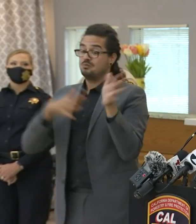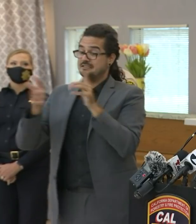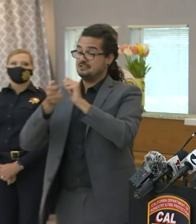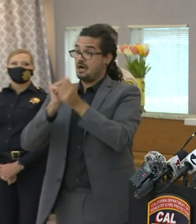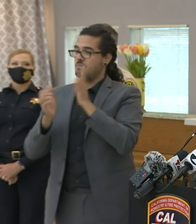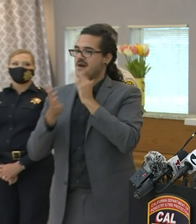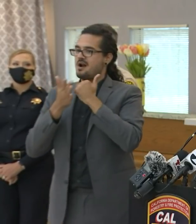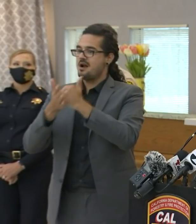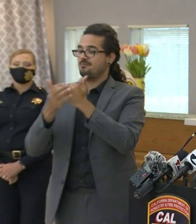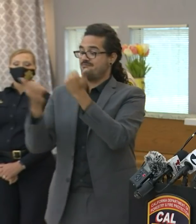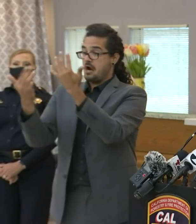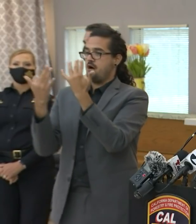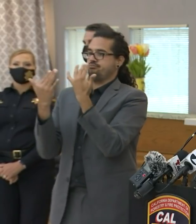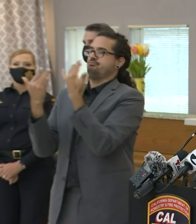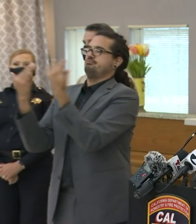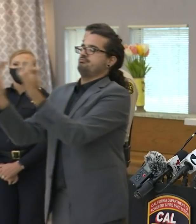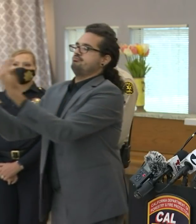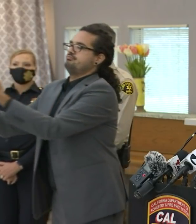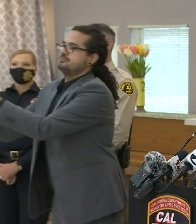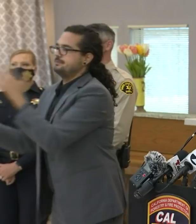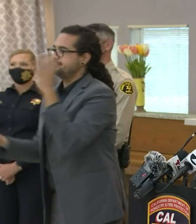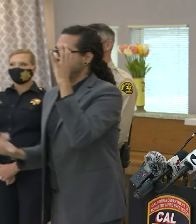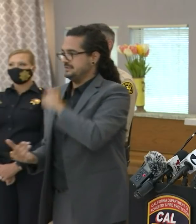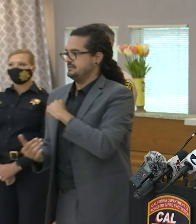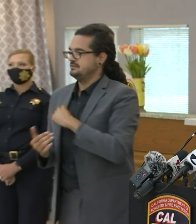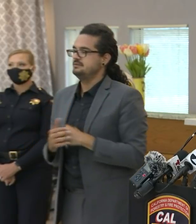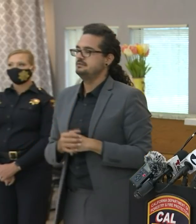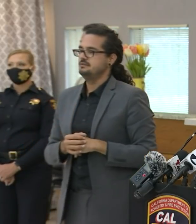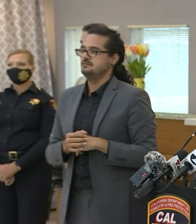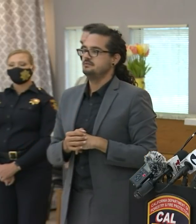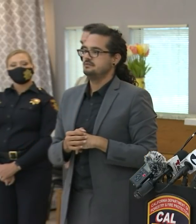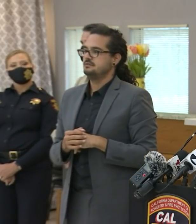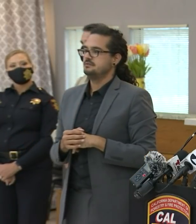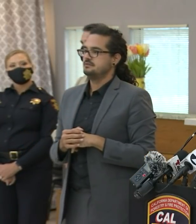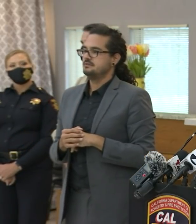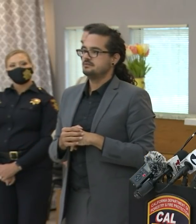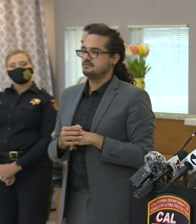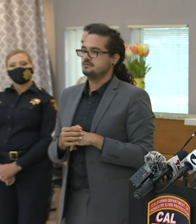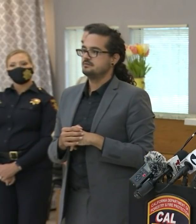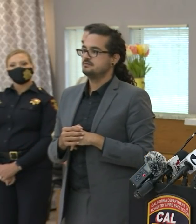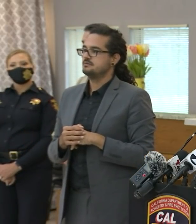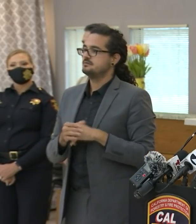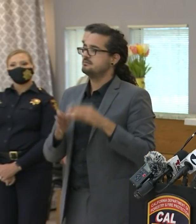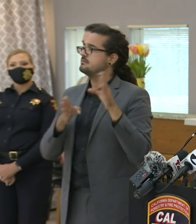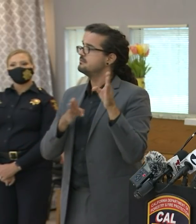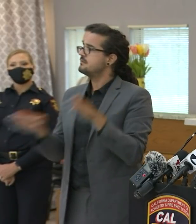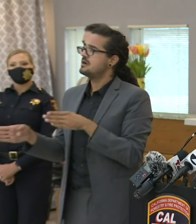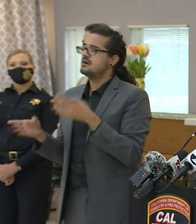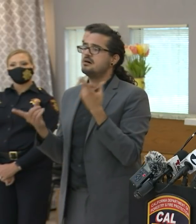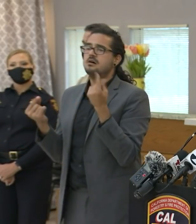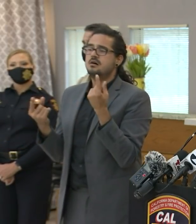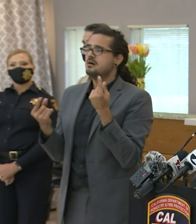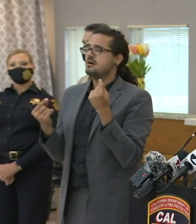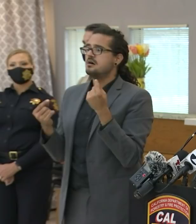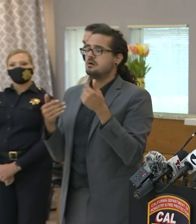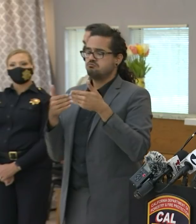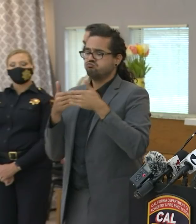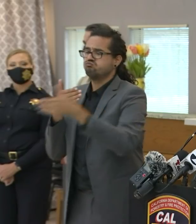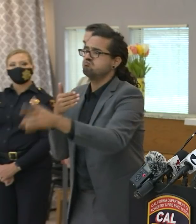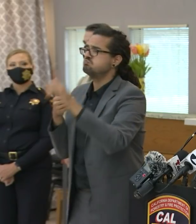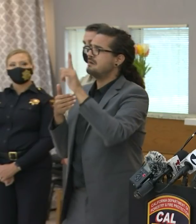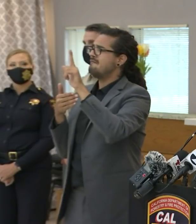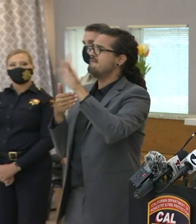we always, when we put our planning process into play, it's not just for the immediate few hours or 24 hours. We try to look 48, 72, and